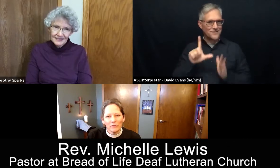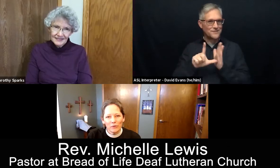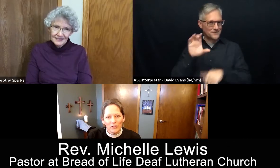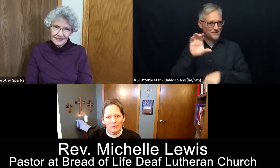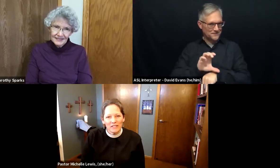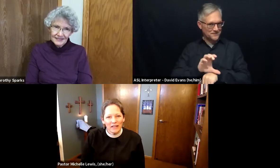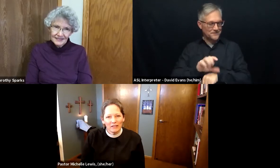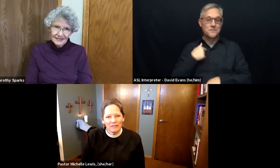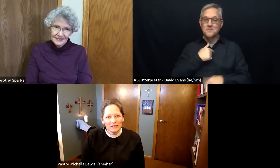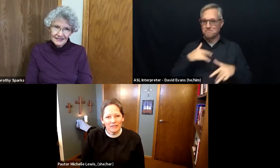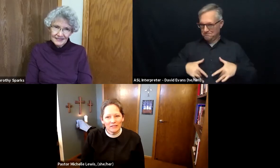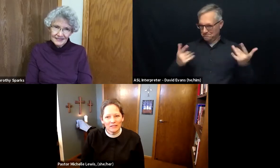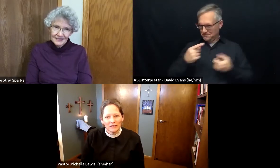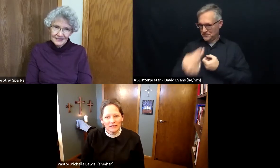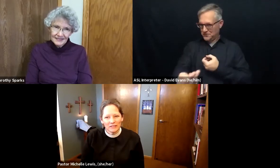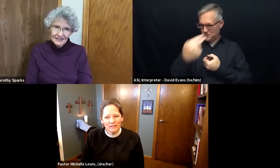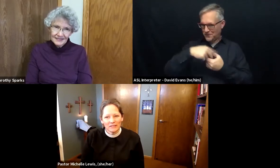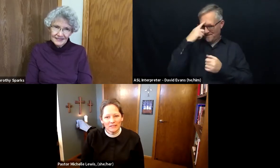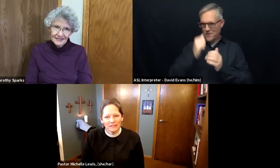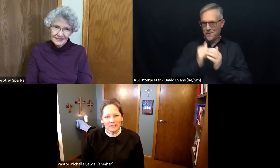us for worship today.